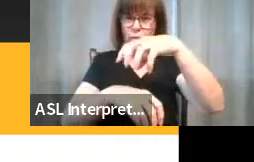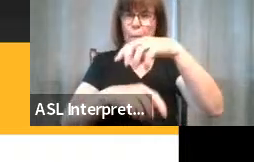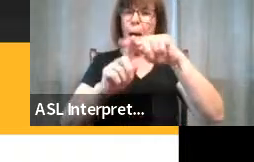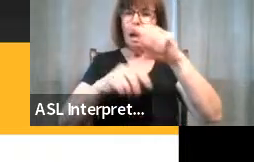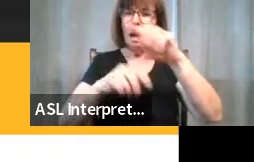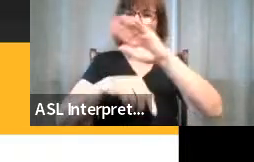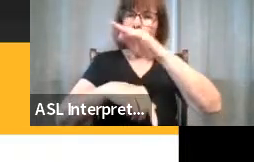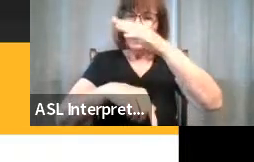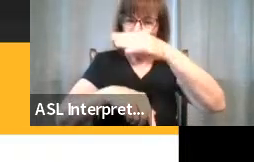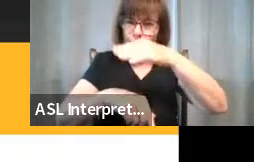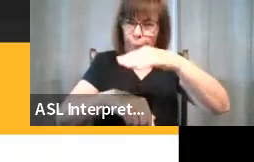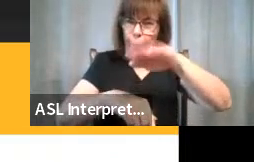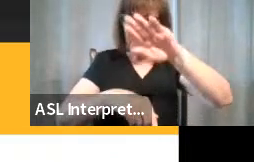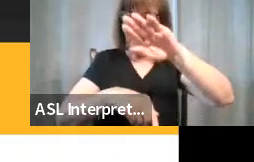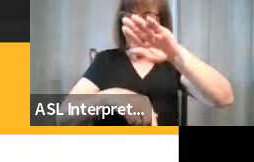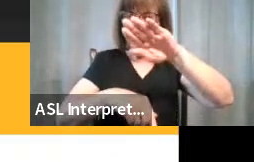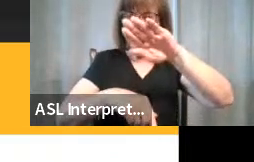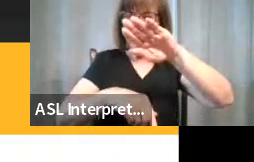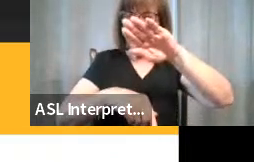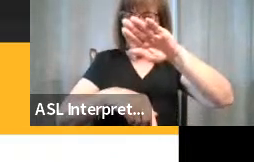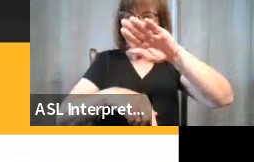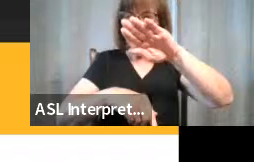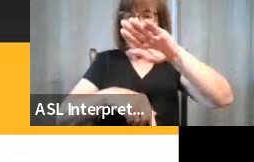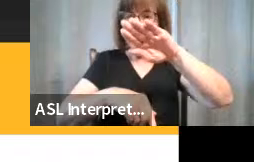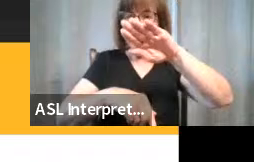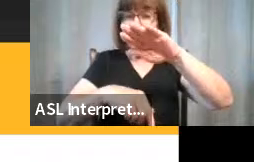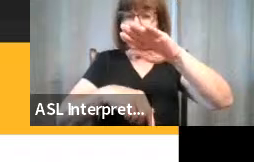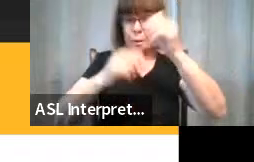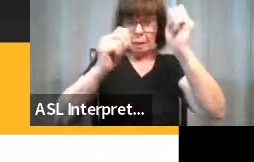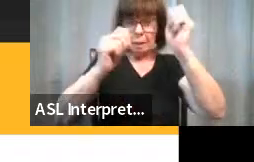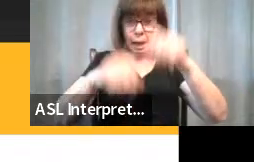or pustules, and then it can progress to scabbing.